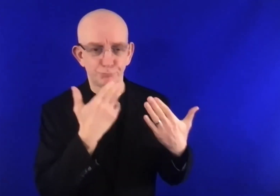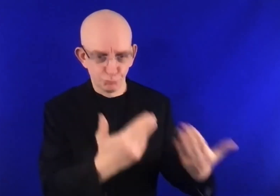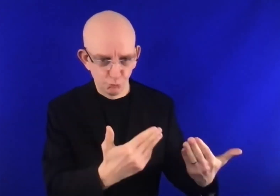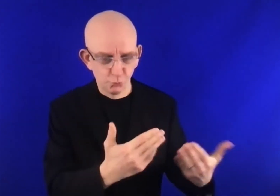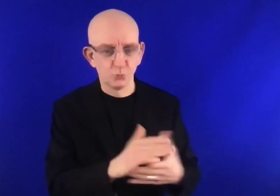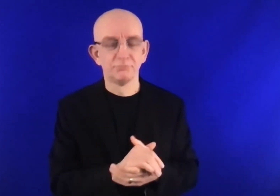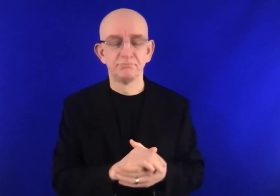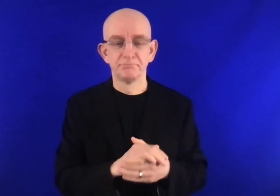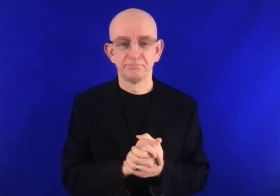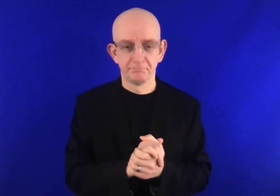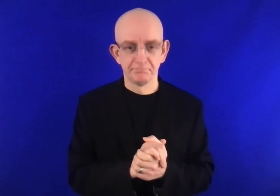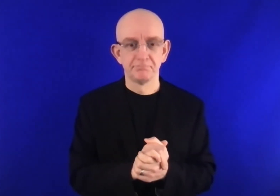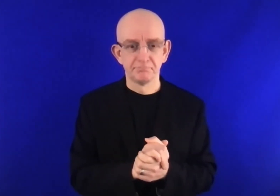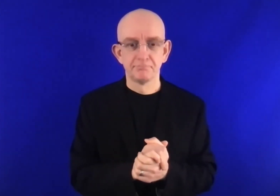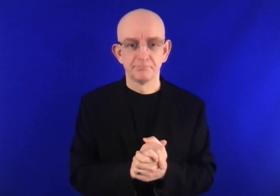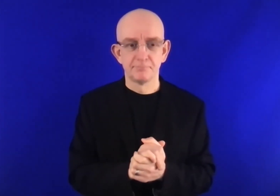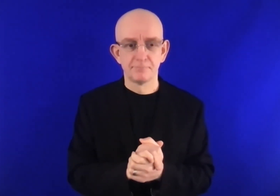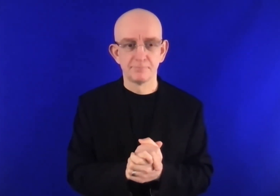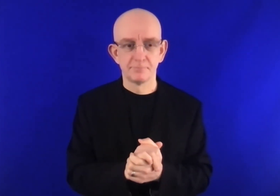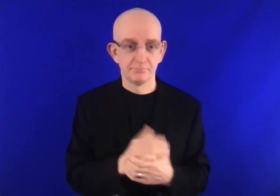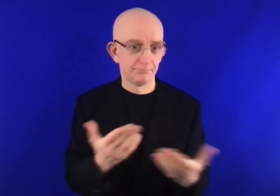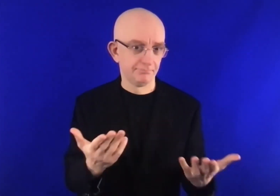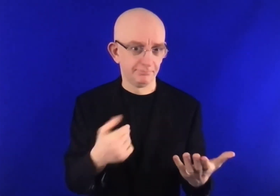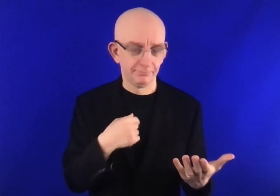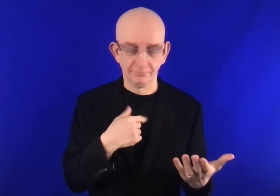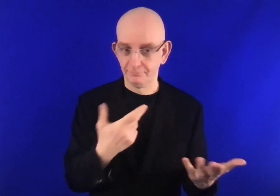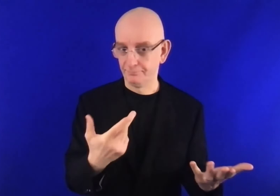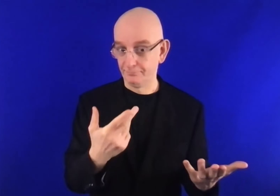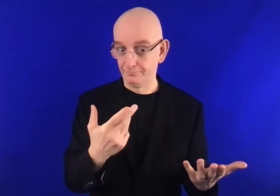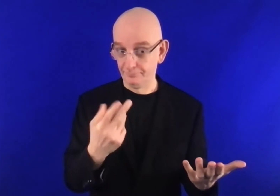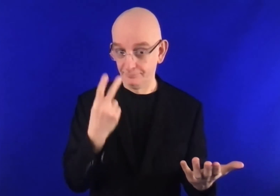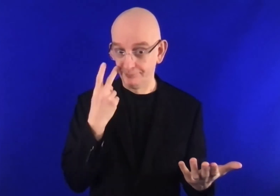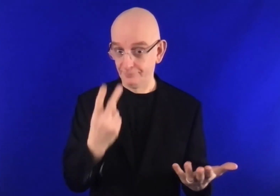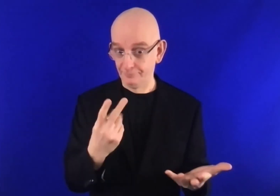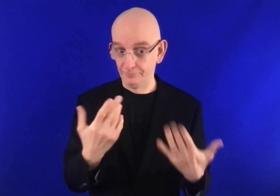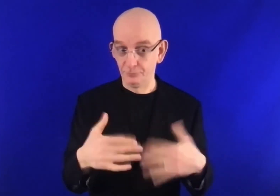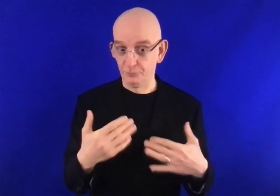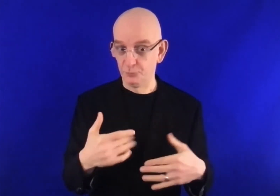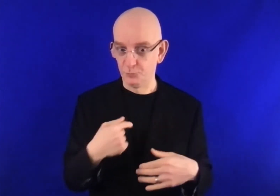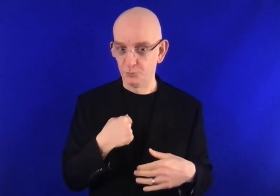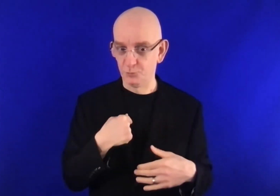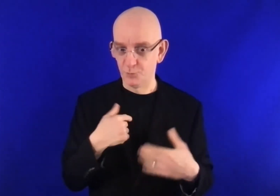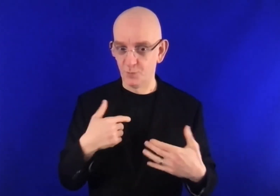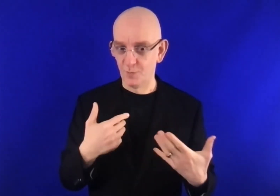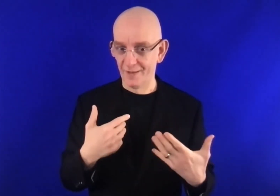I can tell you that you already have a fan in me. As you said,